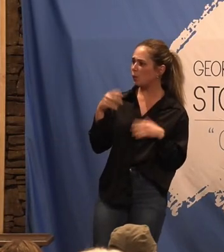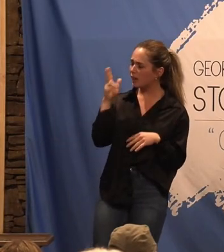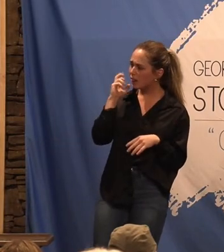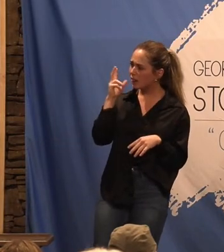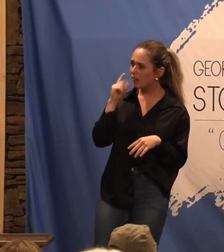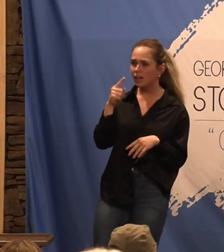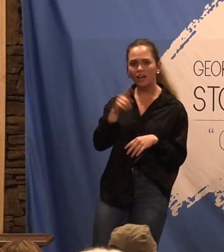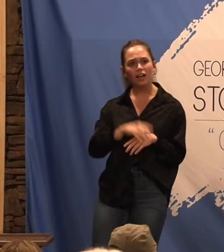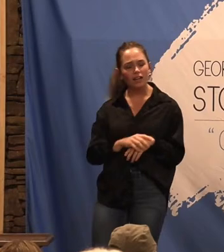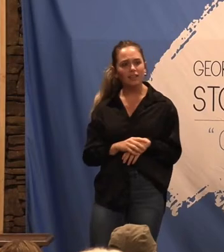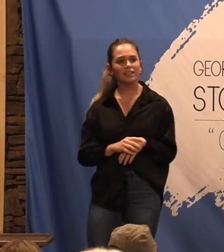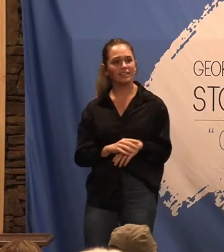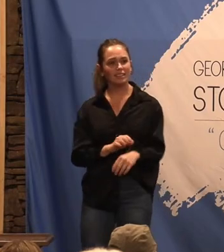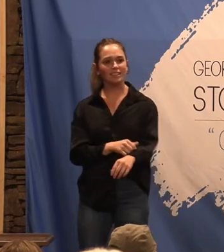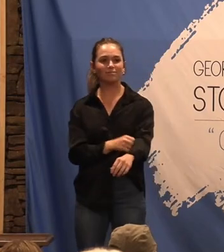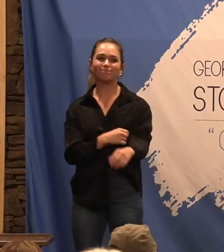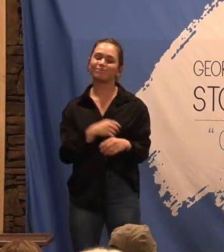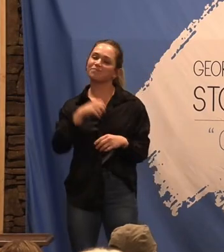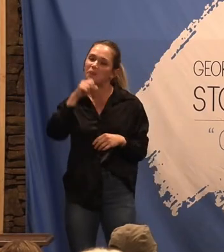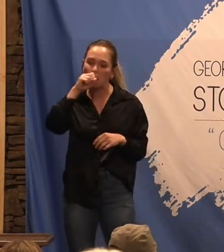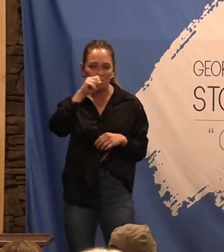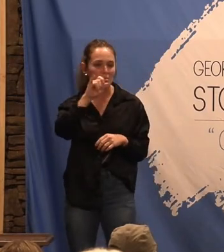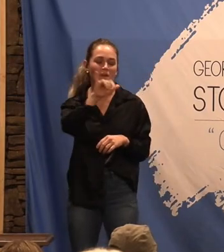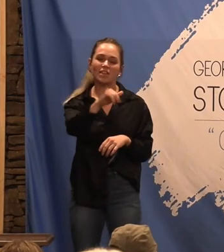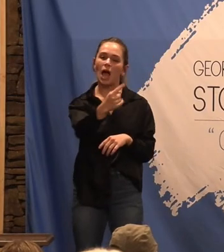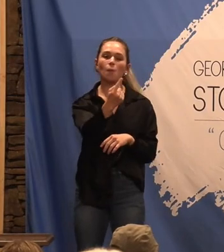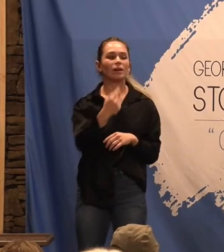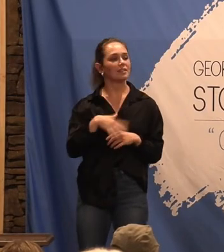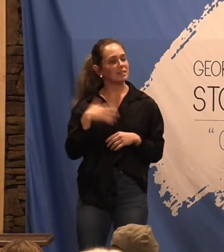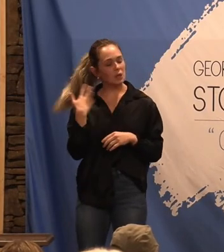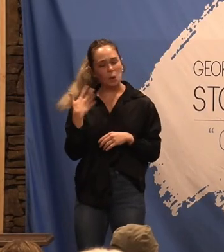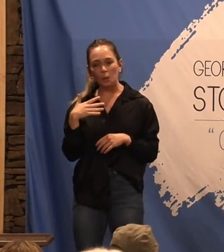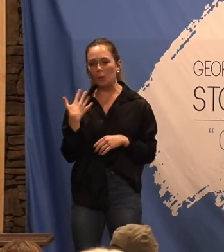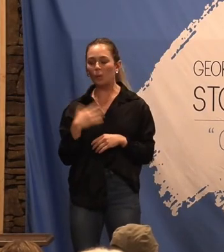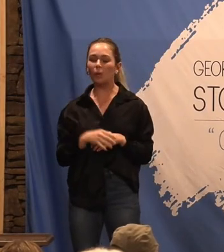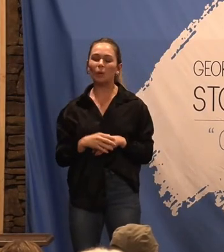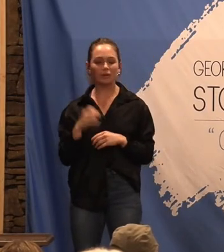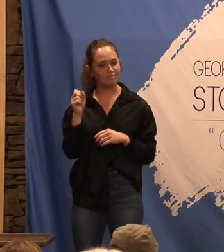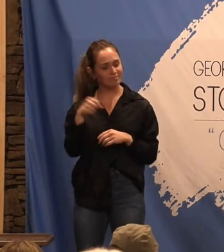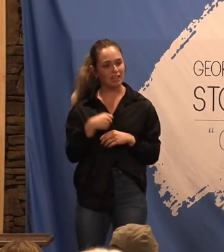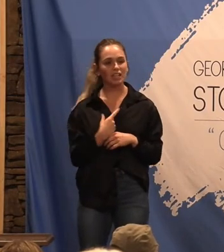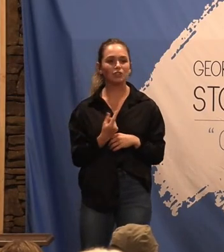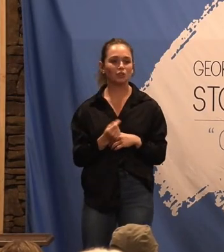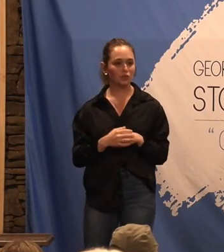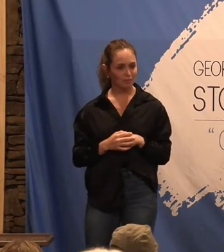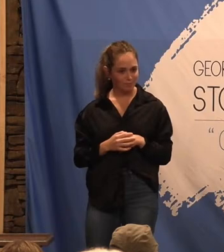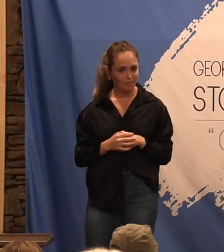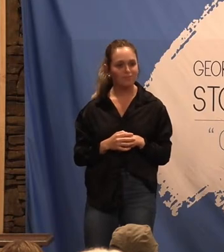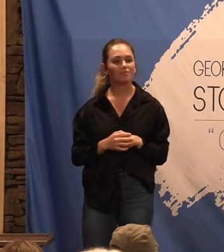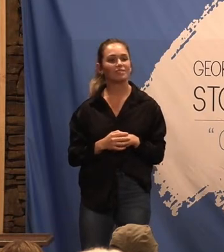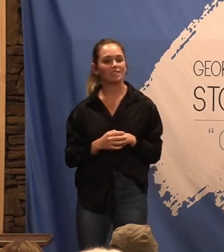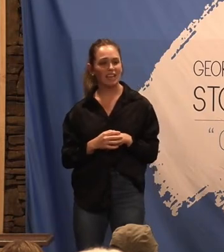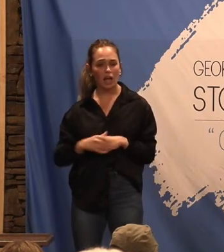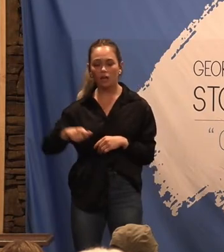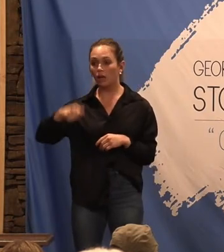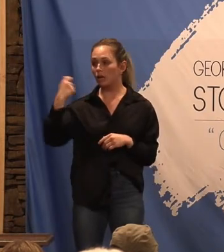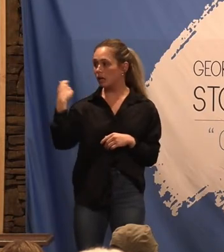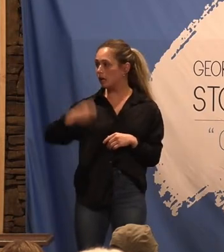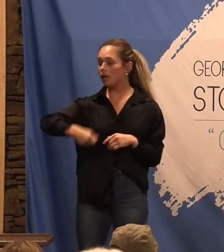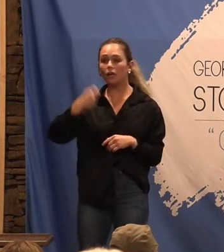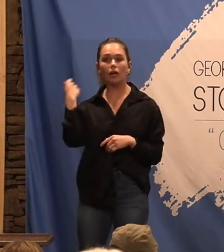them. Oh, I love that old hymn right there. Oh, yeah. We was working them fans. He